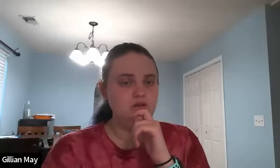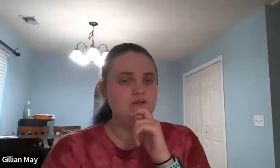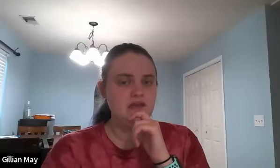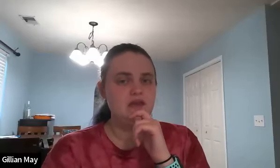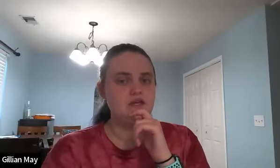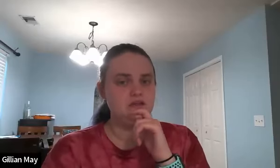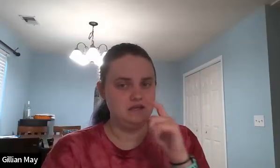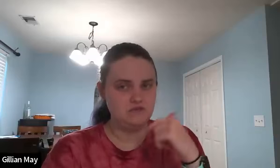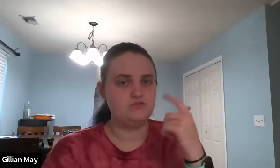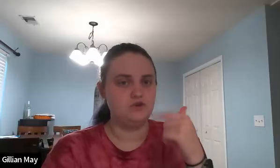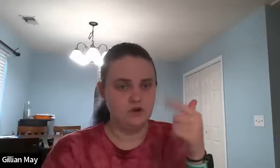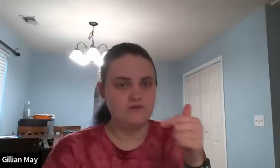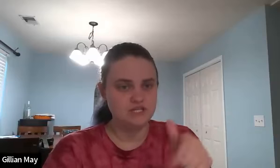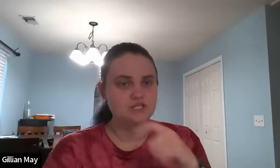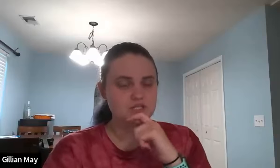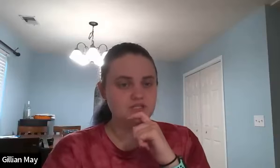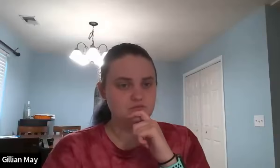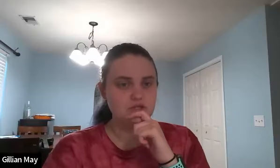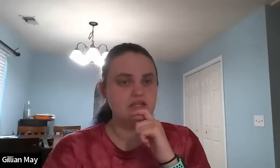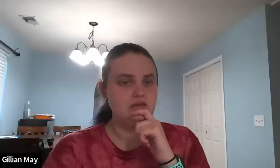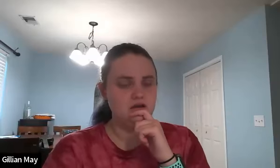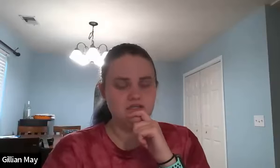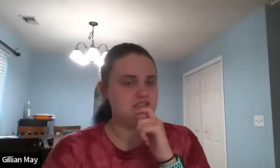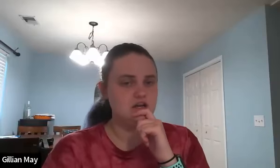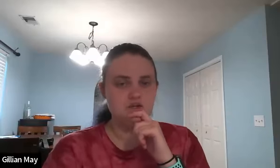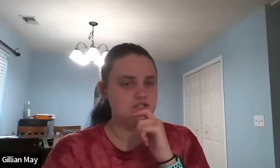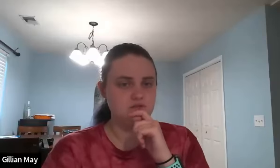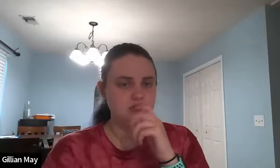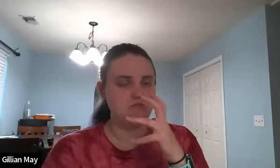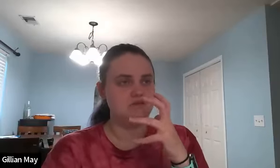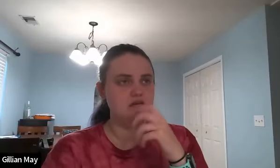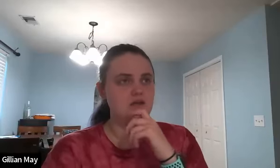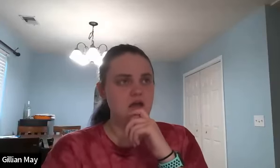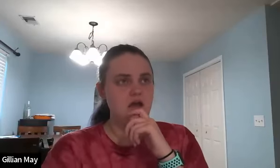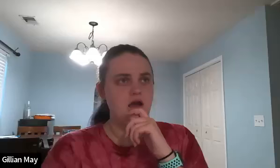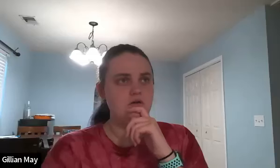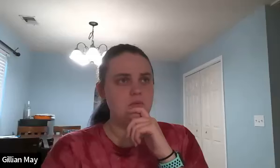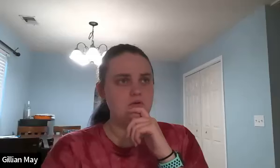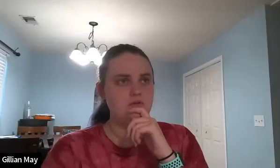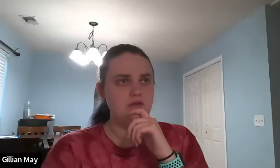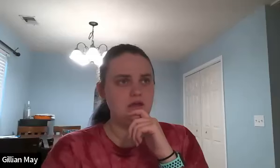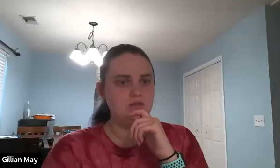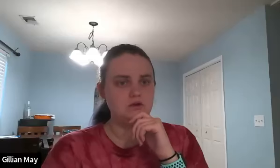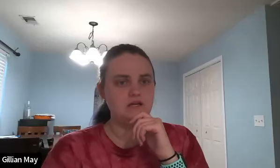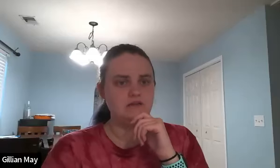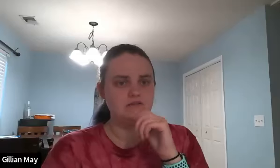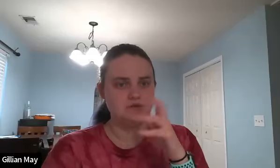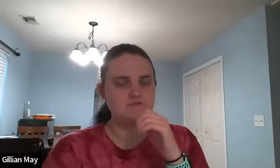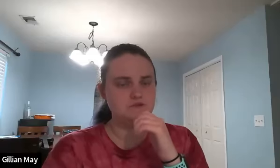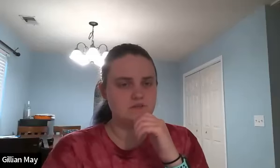really can get through your conversation. Really it's not as hard as like you would think. I remember like learning, there's a few times